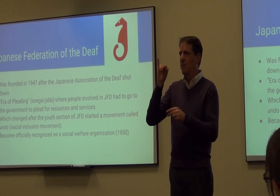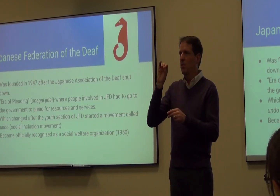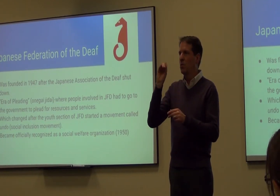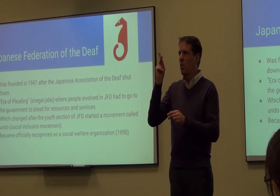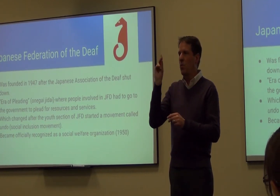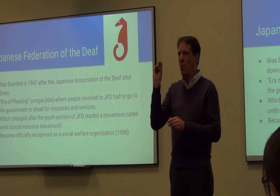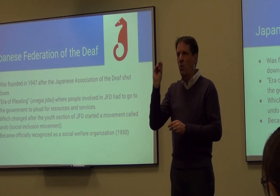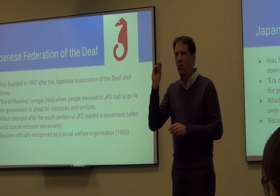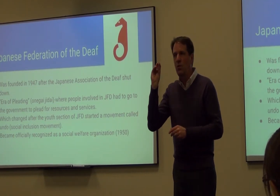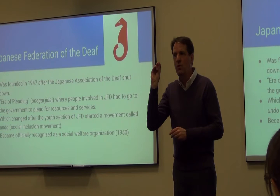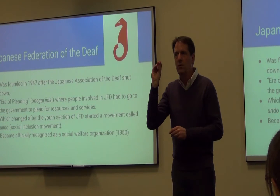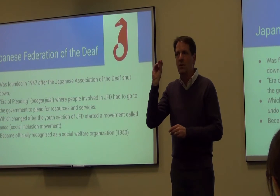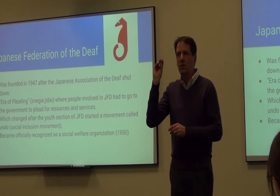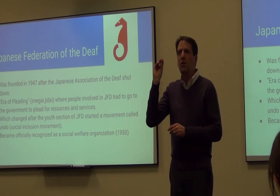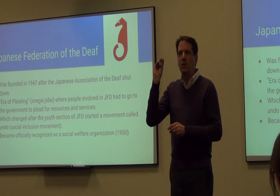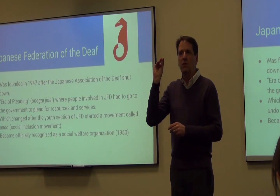woman named Kyoko.